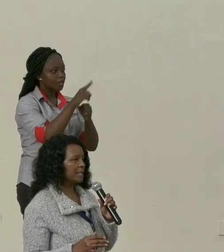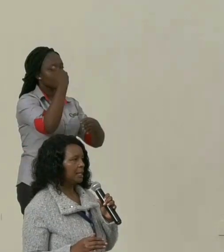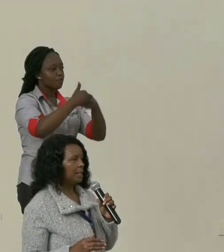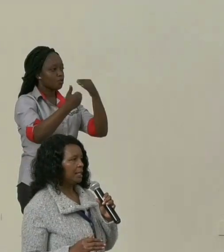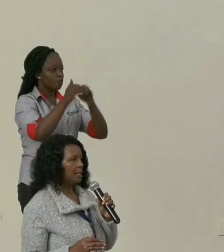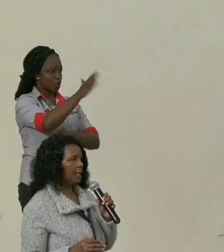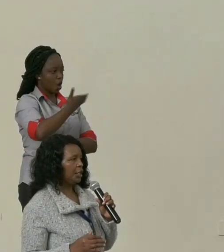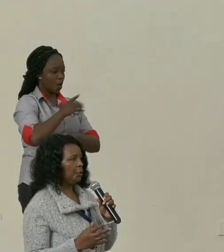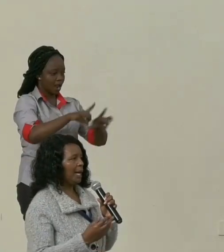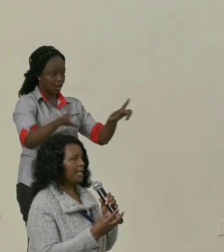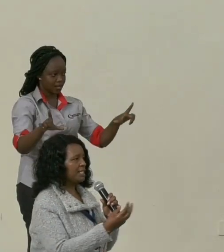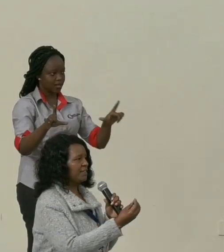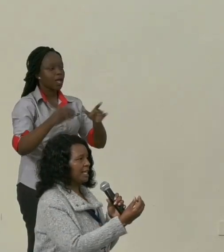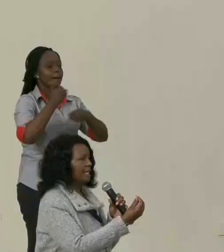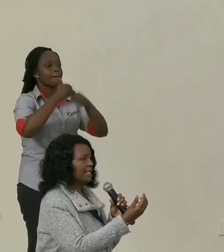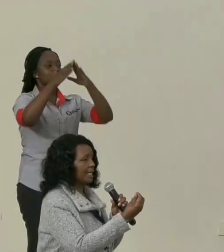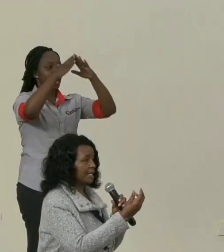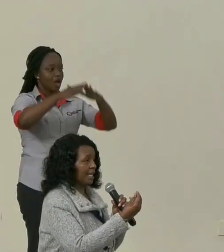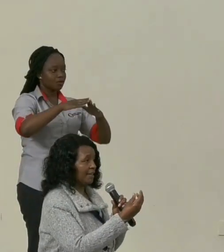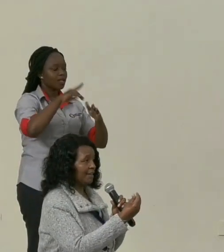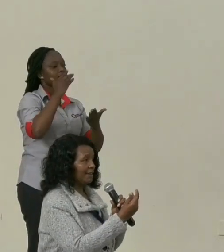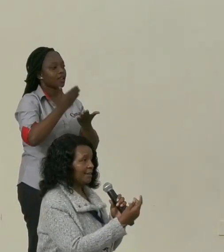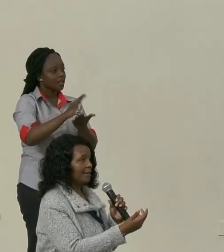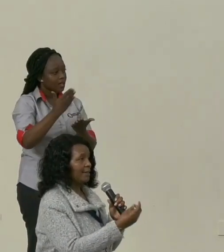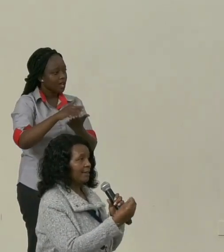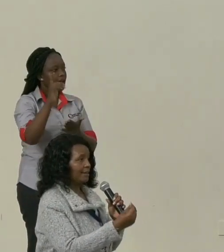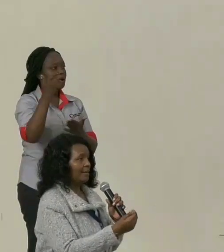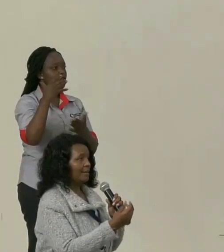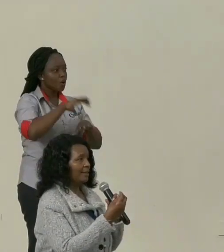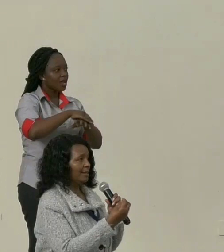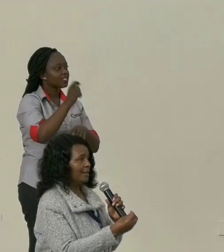house and you are receiving rent,